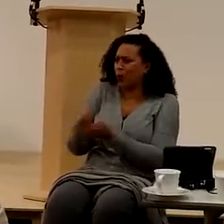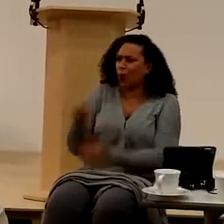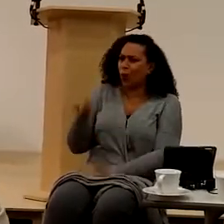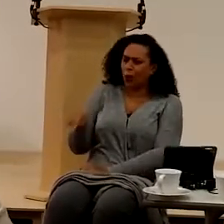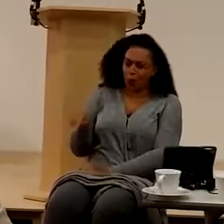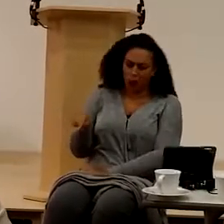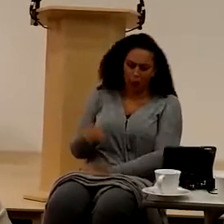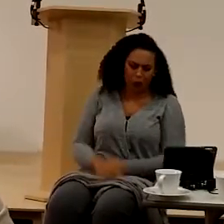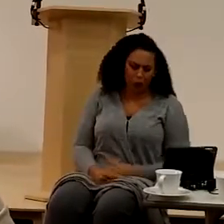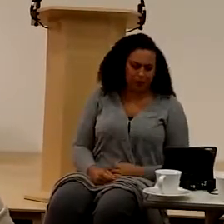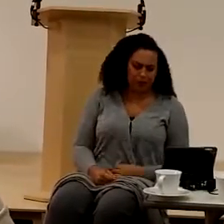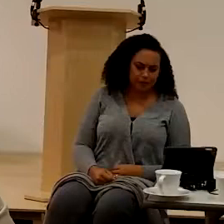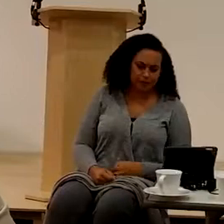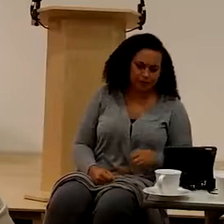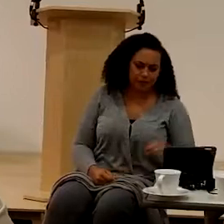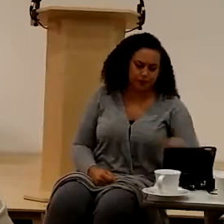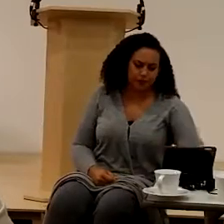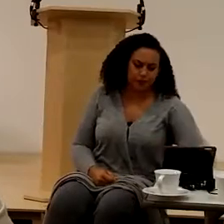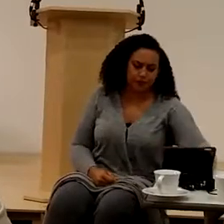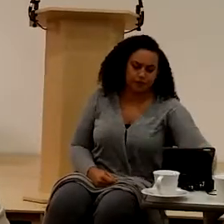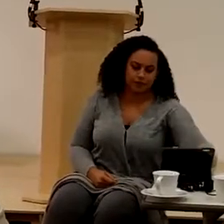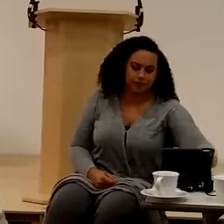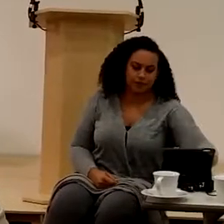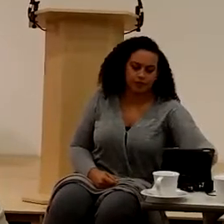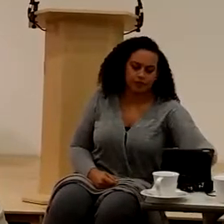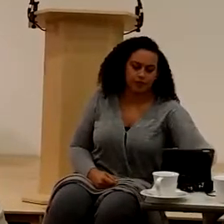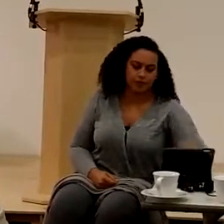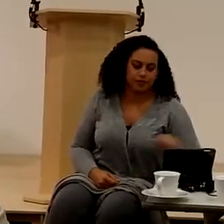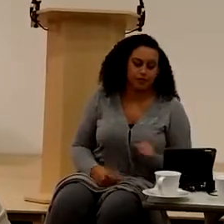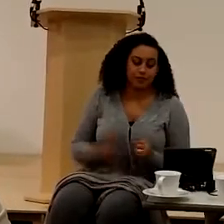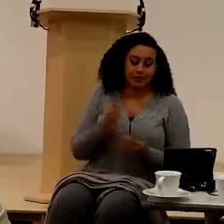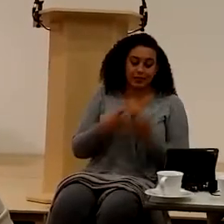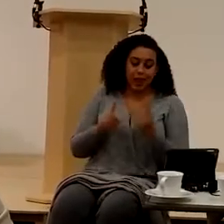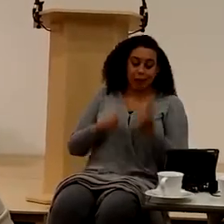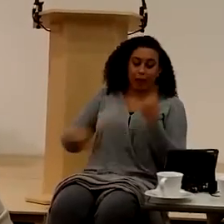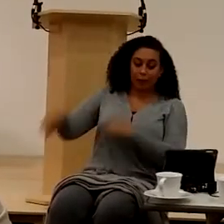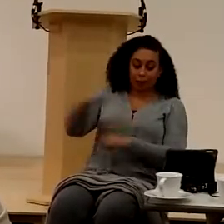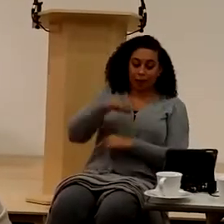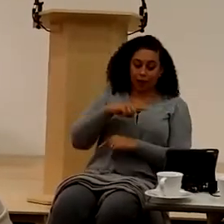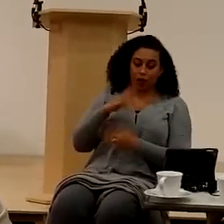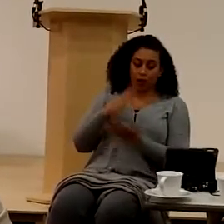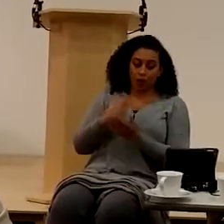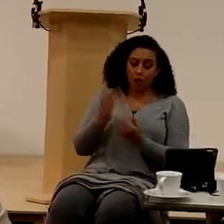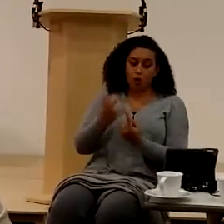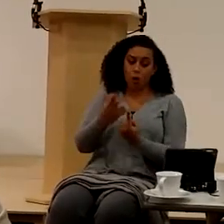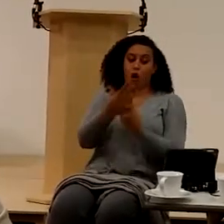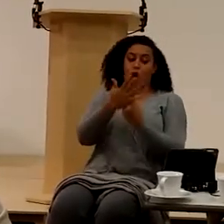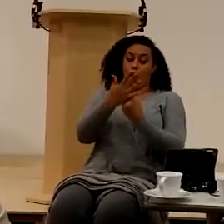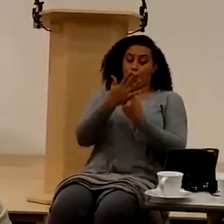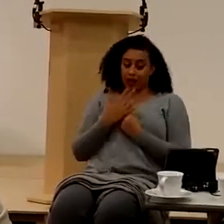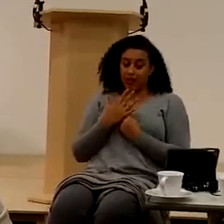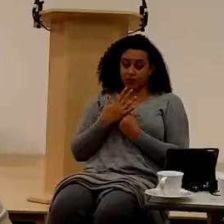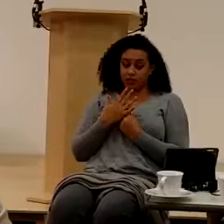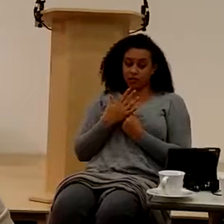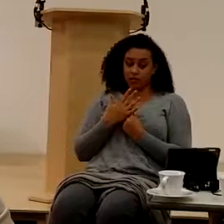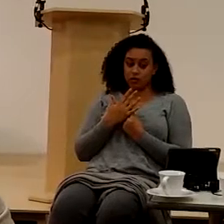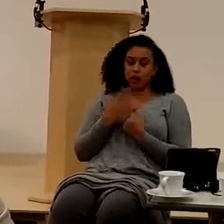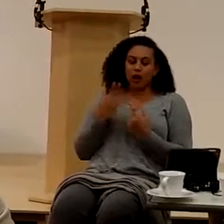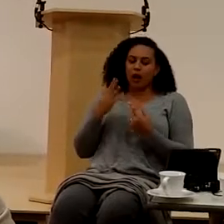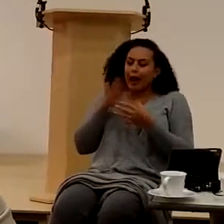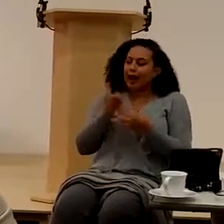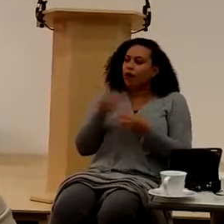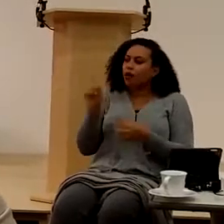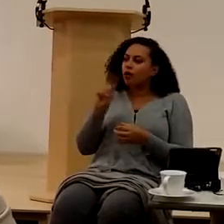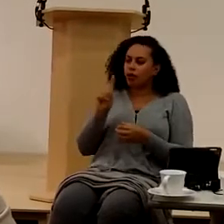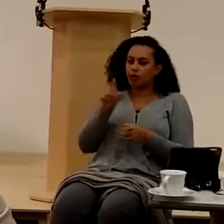relations with the rest of society. In simple terms, we want to